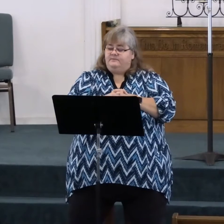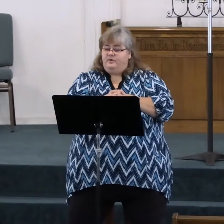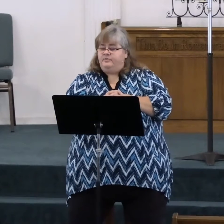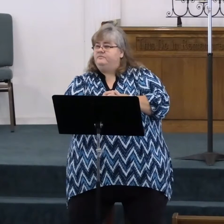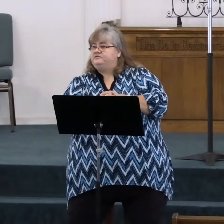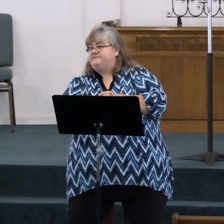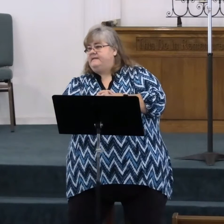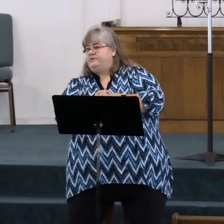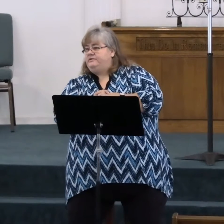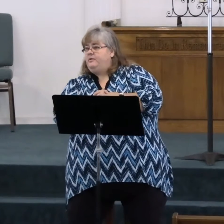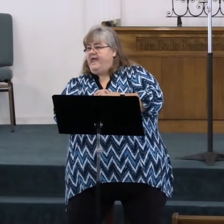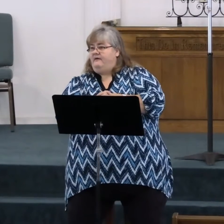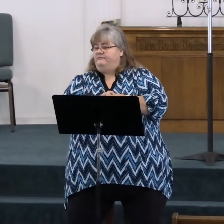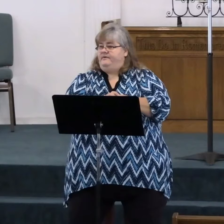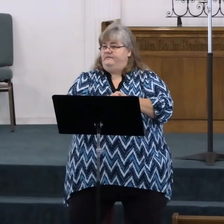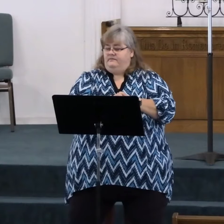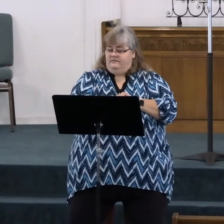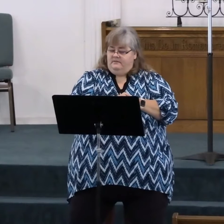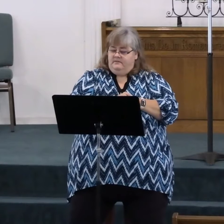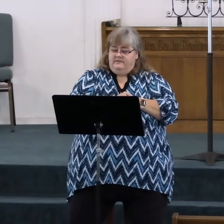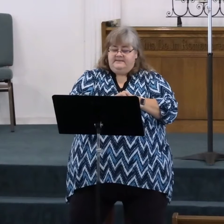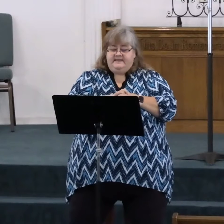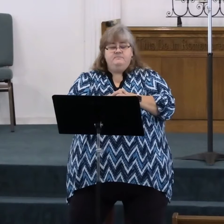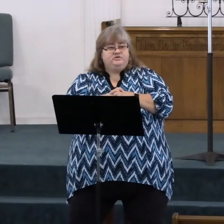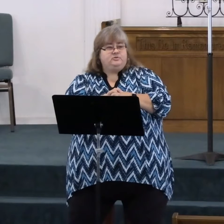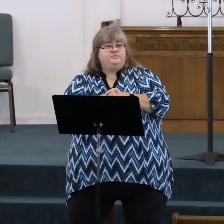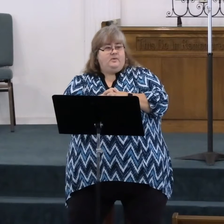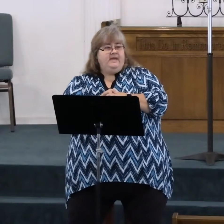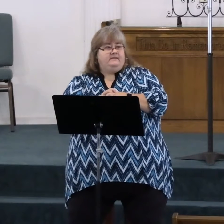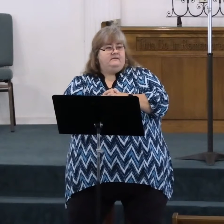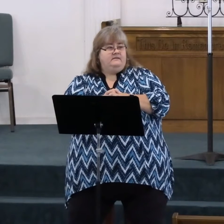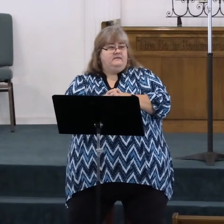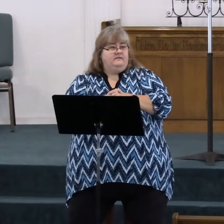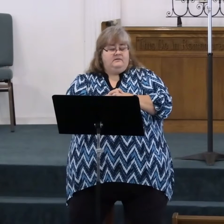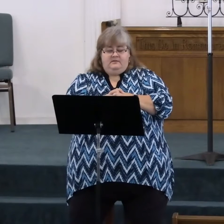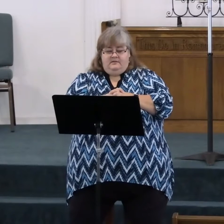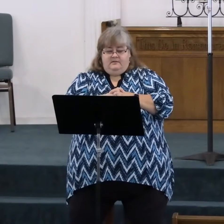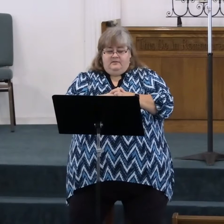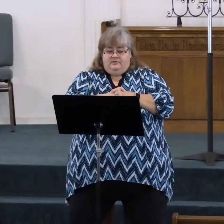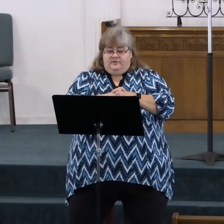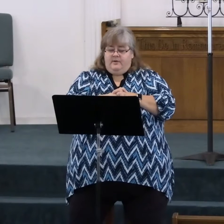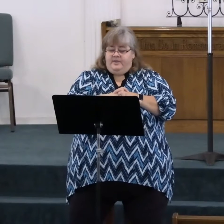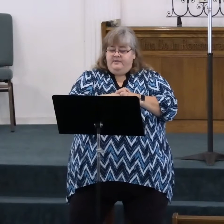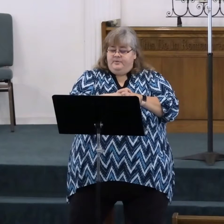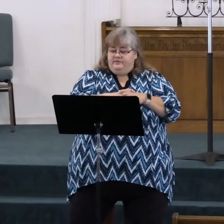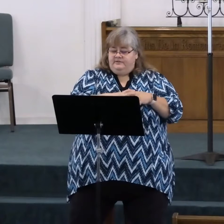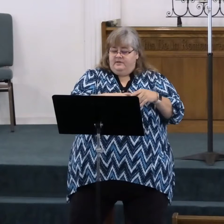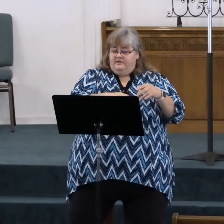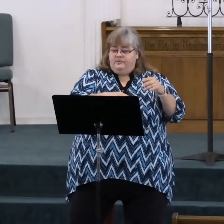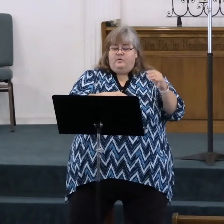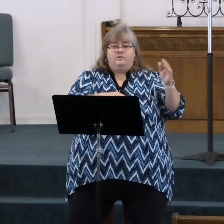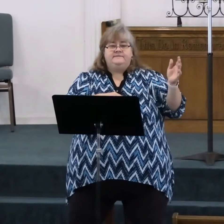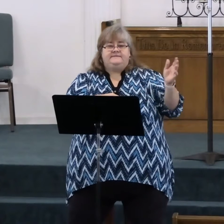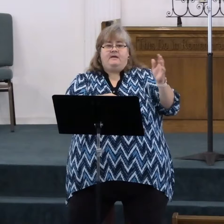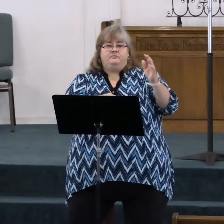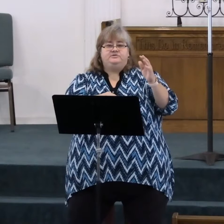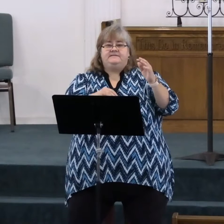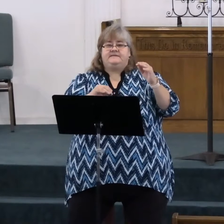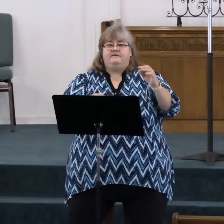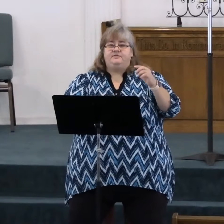what privileges that we do have, because they can be stripped away. There are people in the other worlds that would just give their